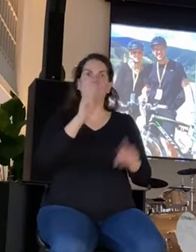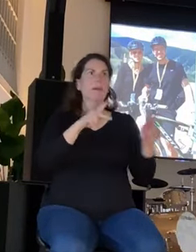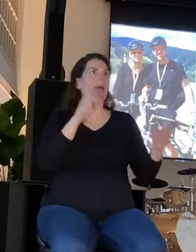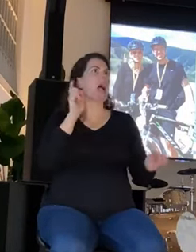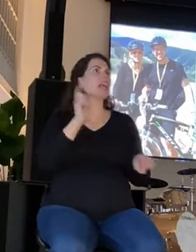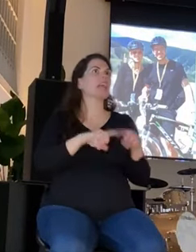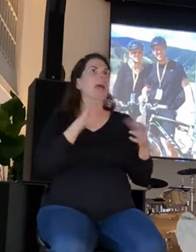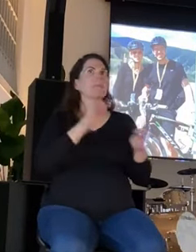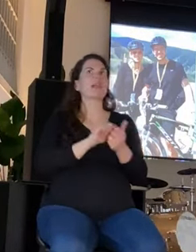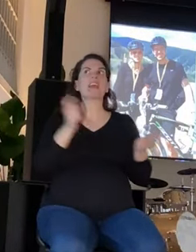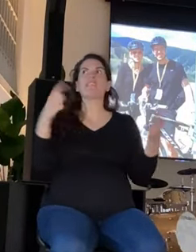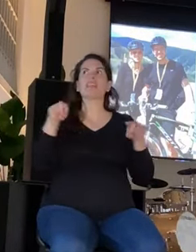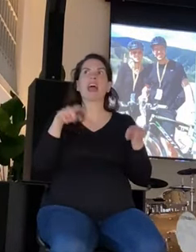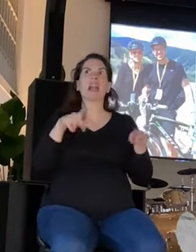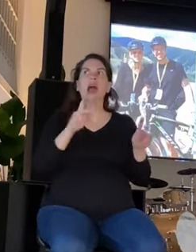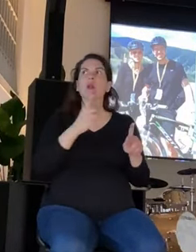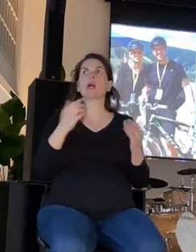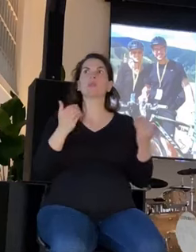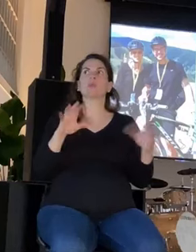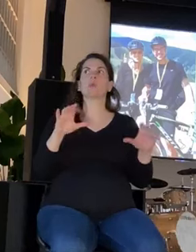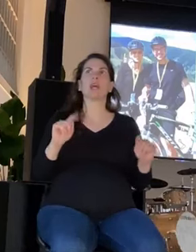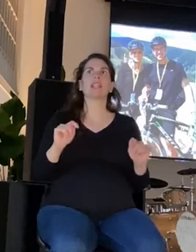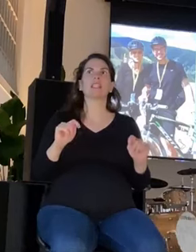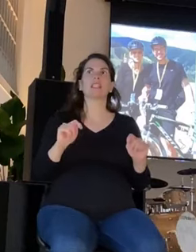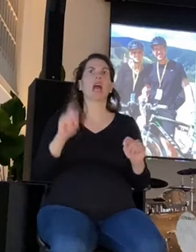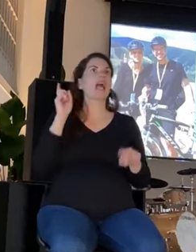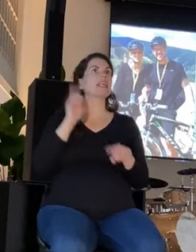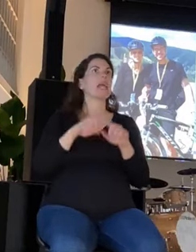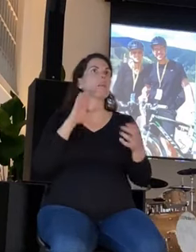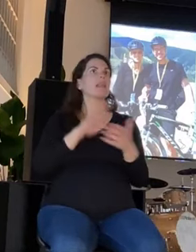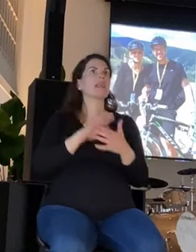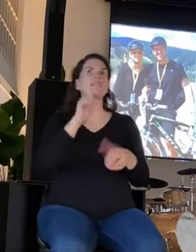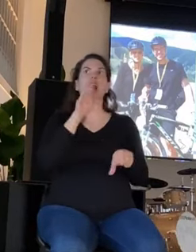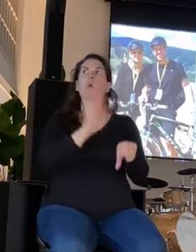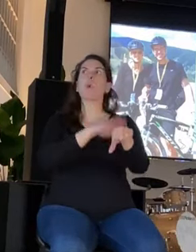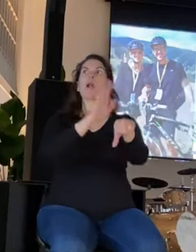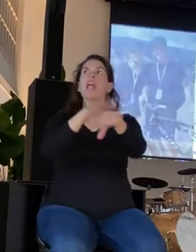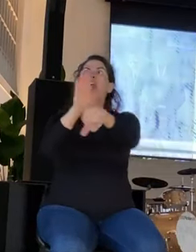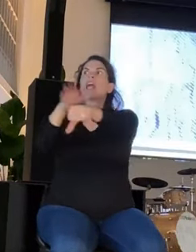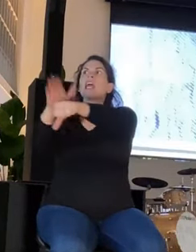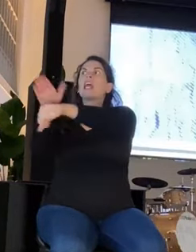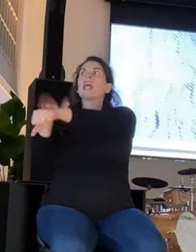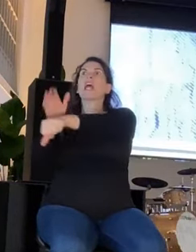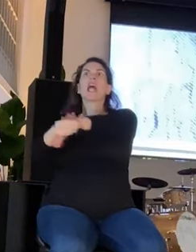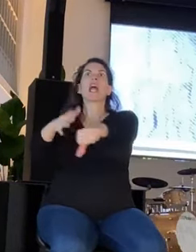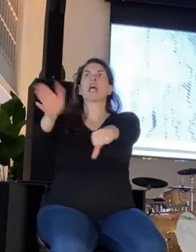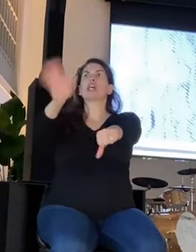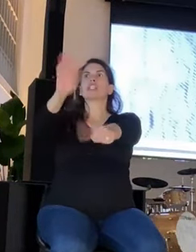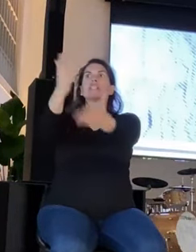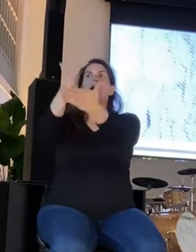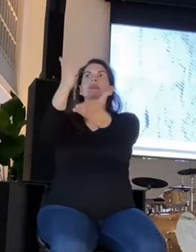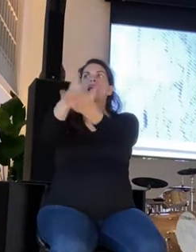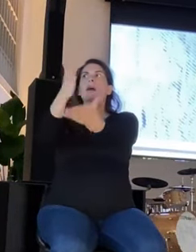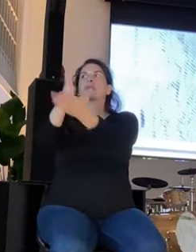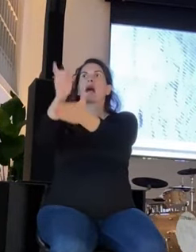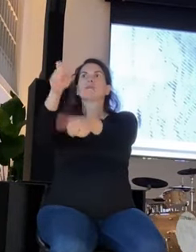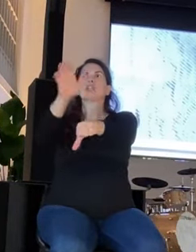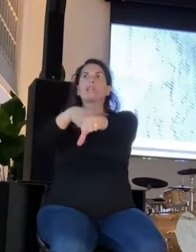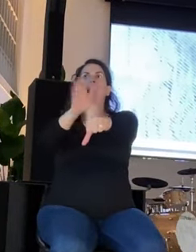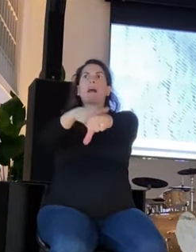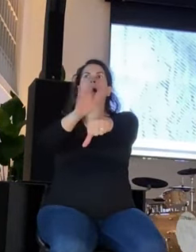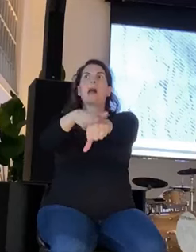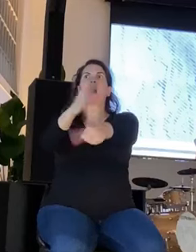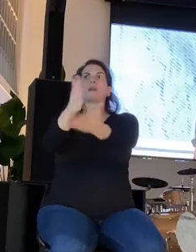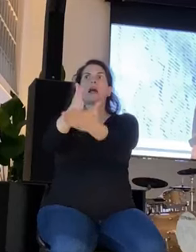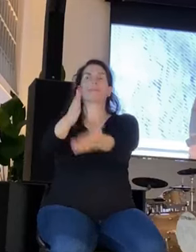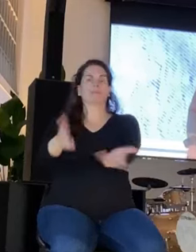us do that. Like, I can't believe there were warning signs everywhere telling you, don't do this. Turn back, right? And we went